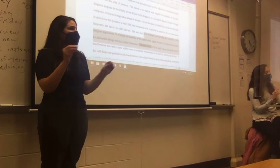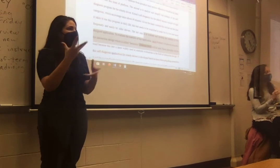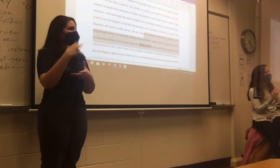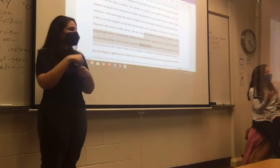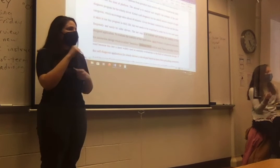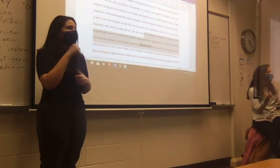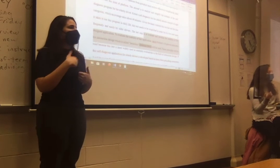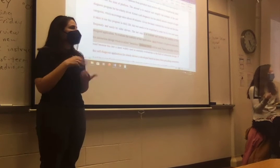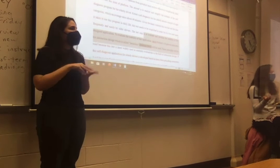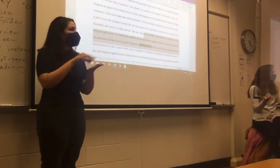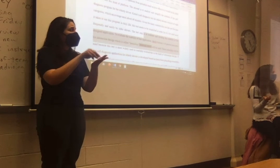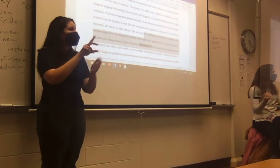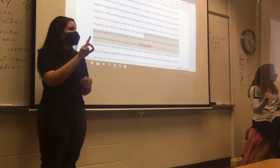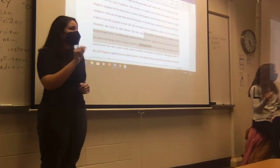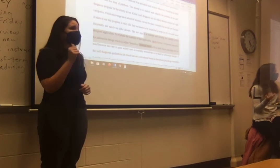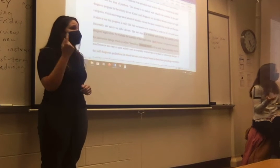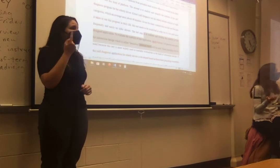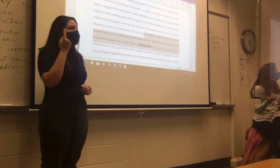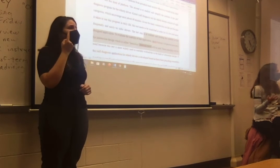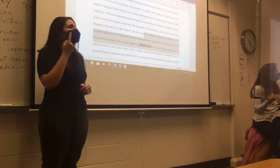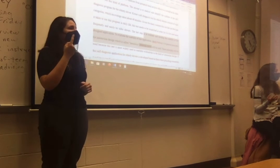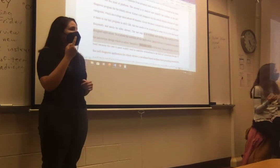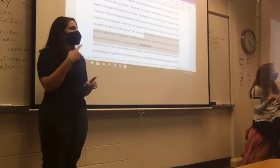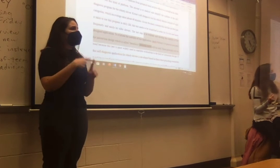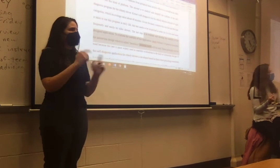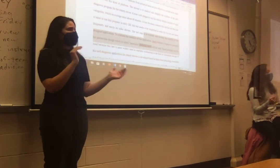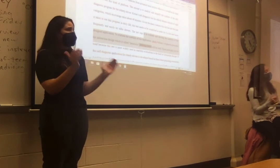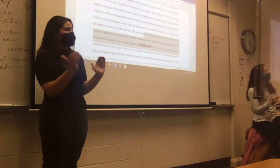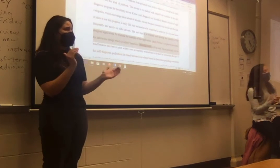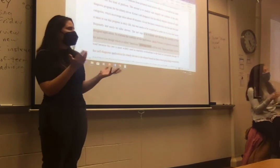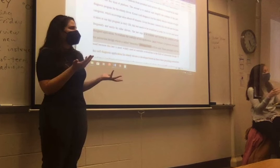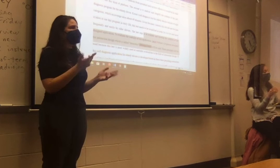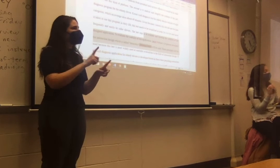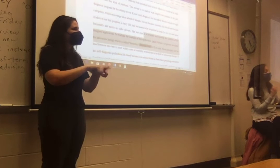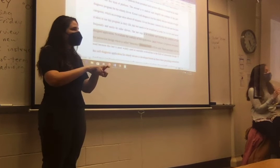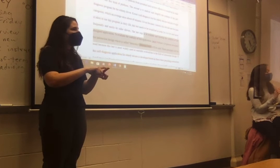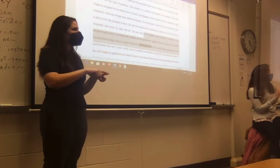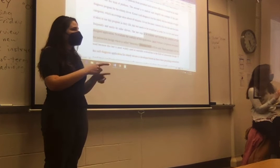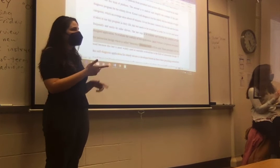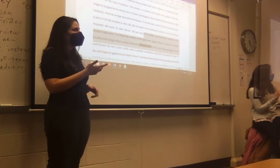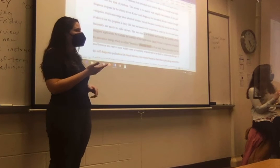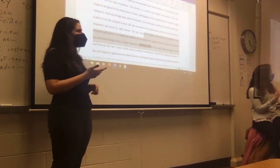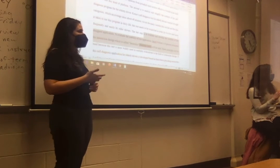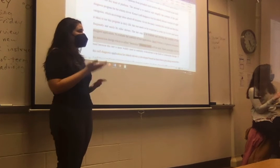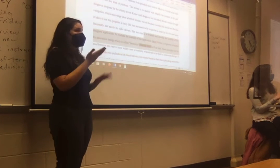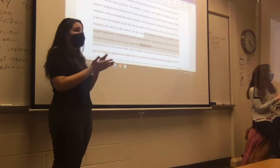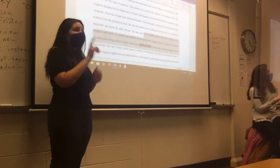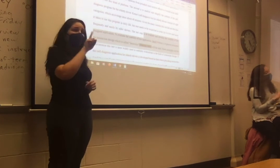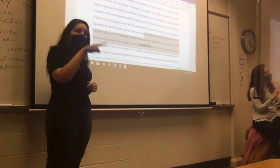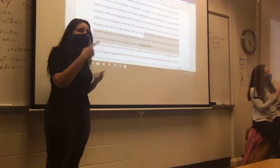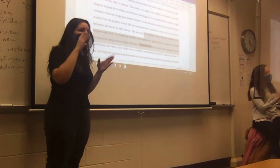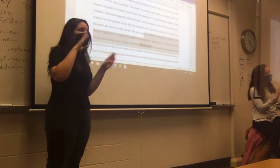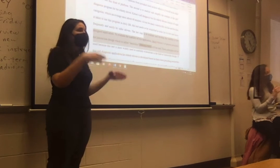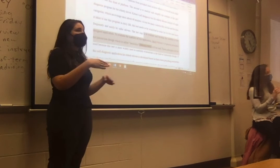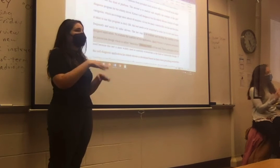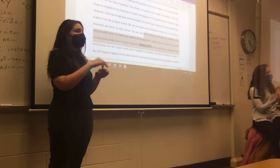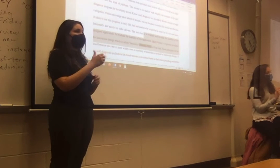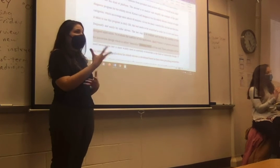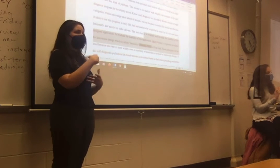Yes. It depends. It just depends what you're focusing on. Maybe you're just focusing on helping autistic students, and in that case, just having two groups